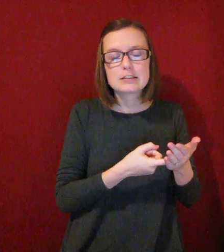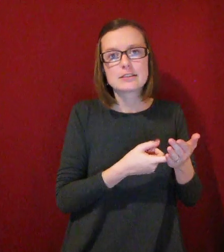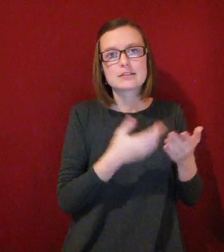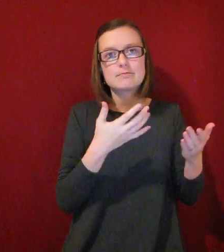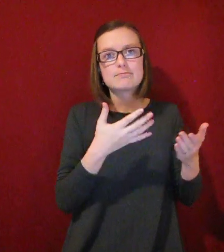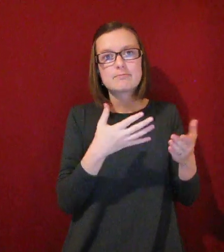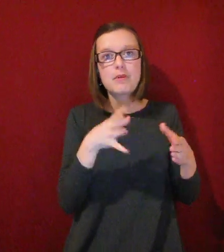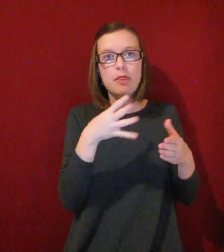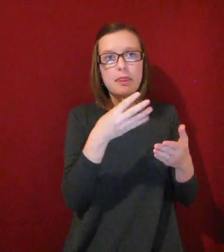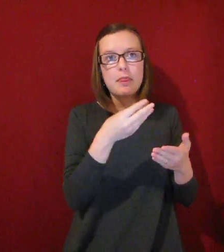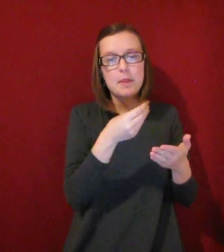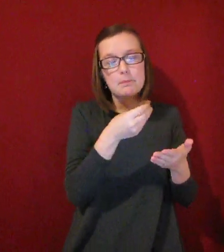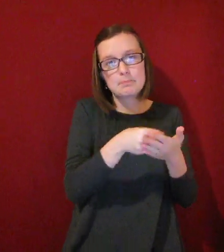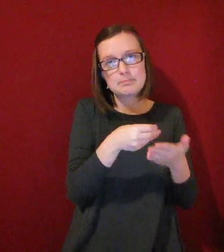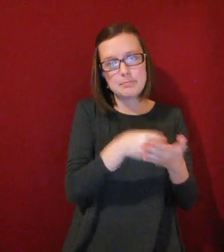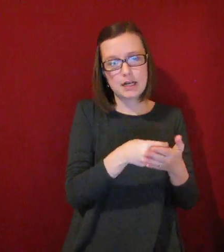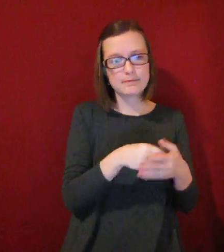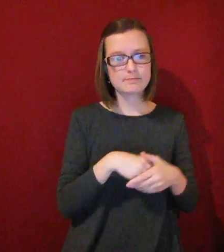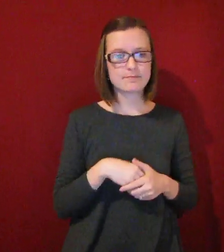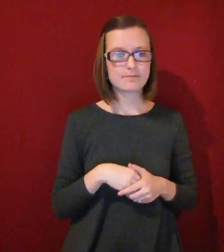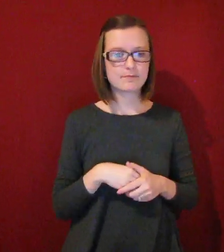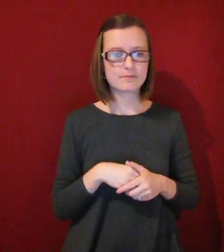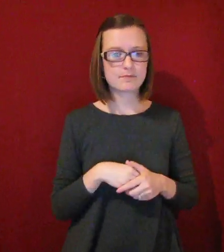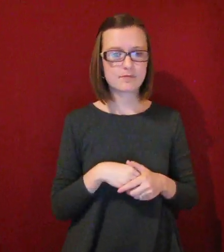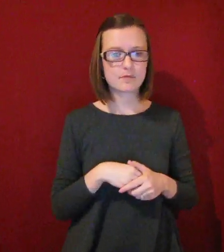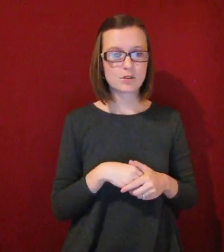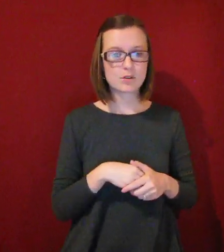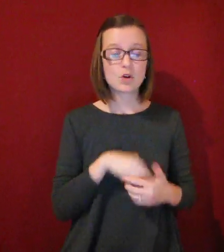an additional $300 a month for food stamps.